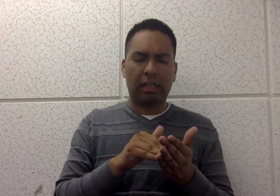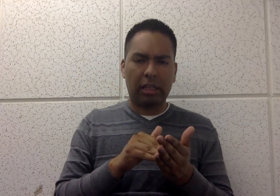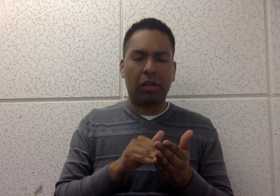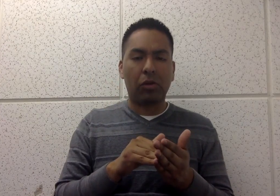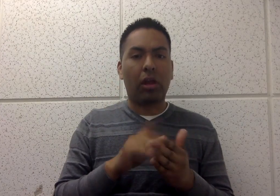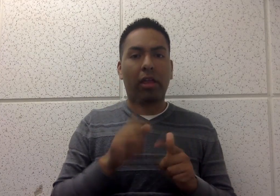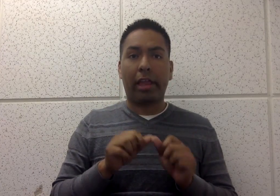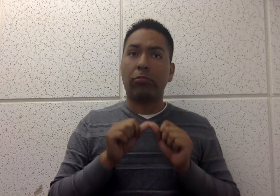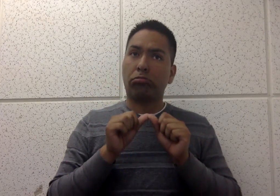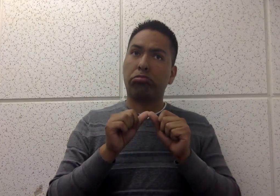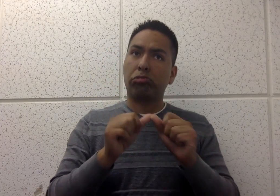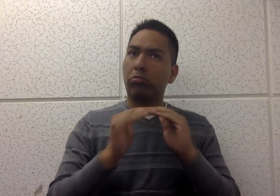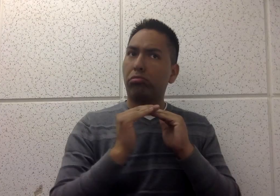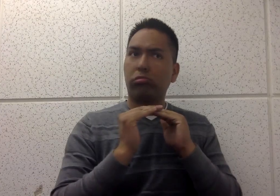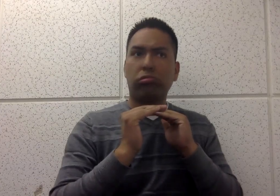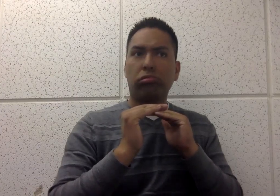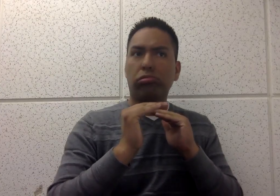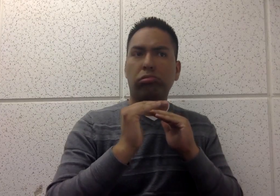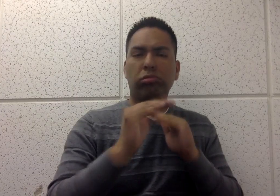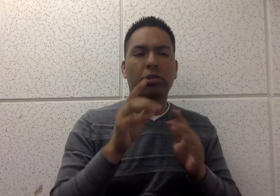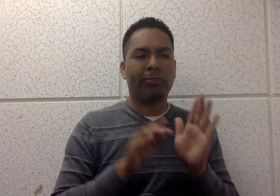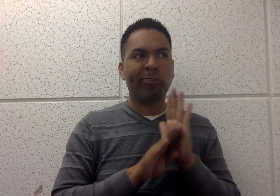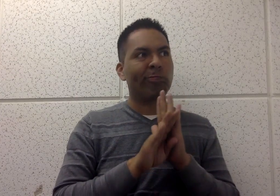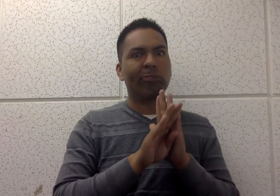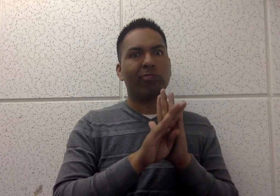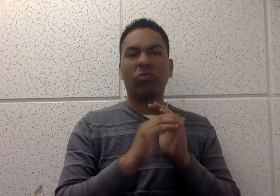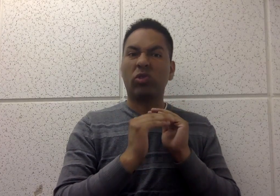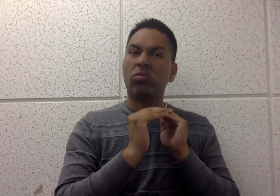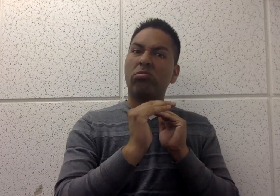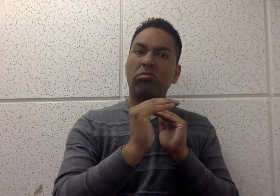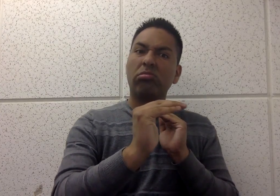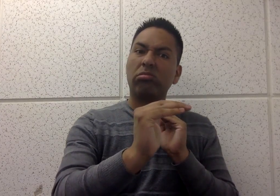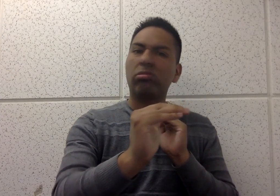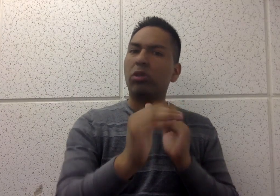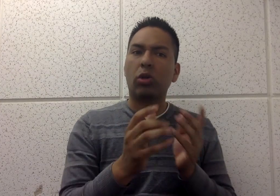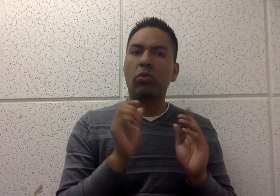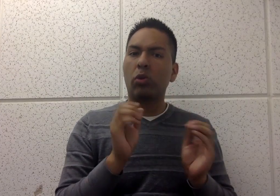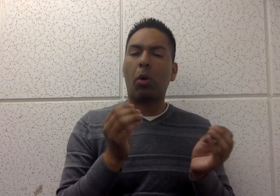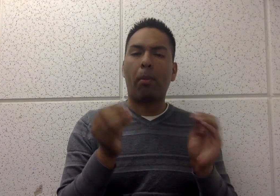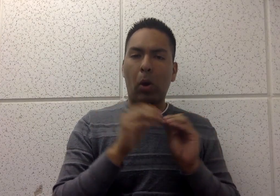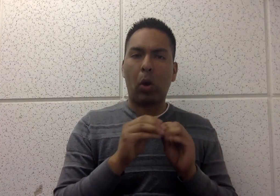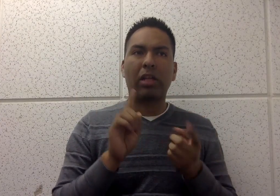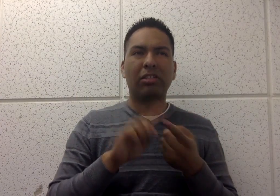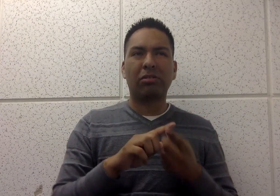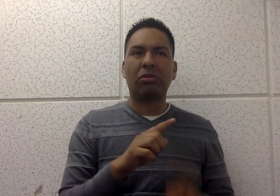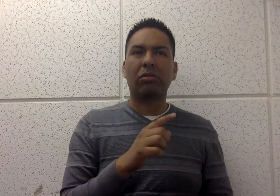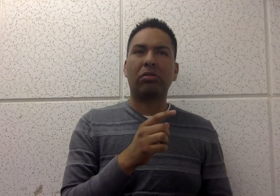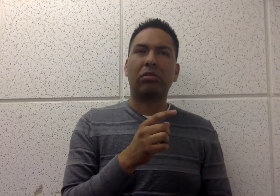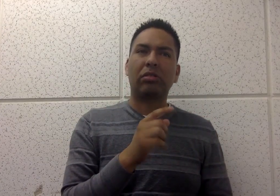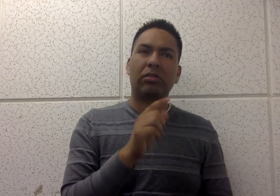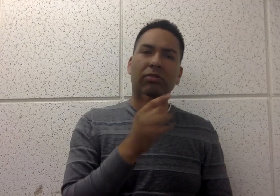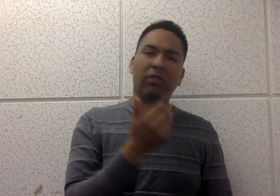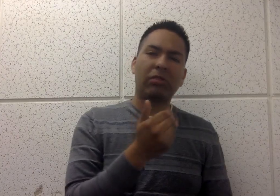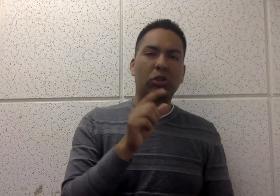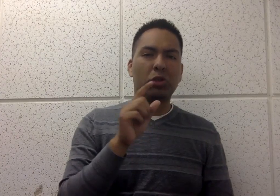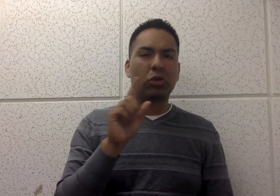nobody to make more ants when she's about 15 or 20 years old. And it's when they reach this stable size in numbers